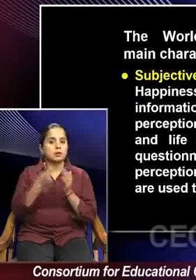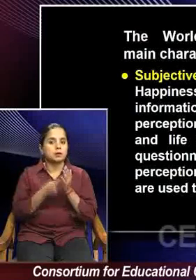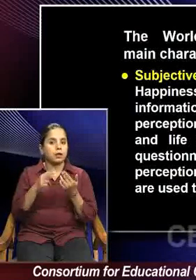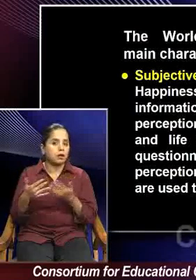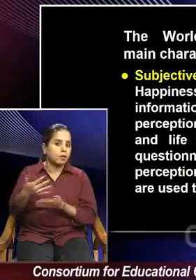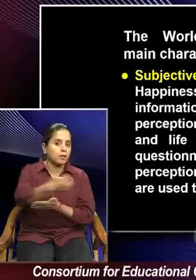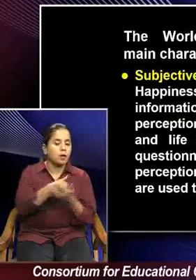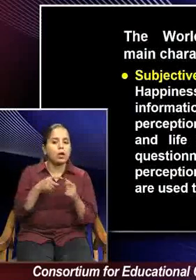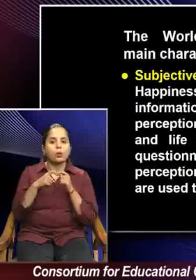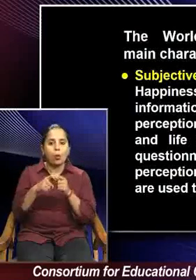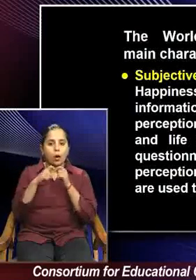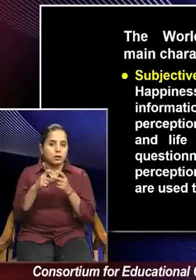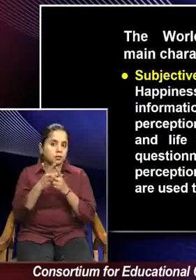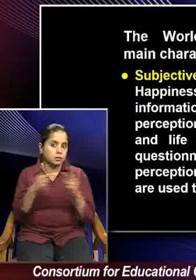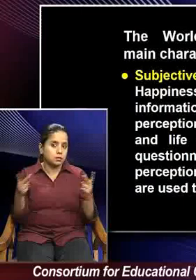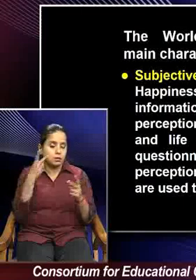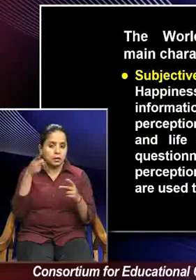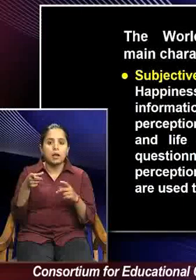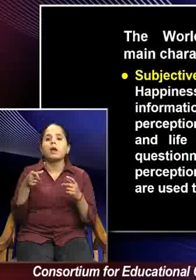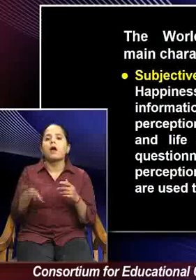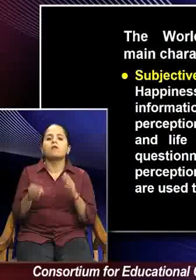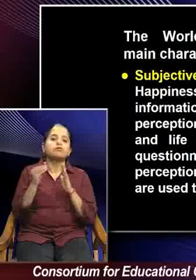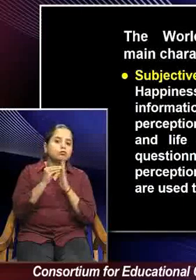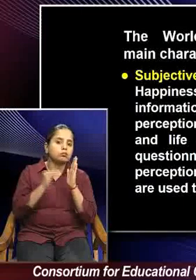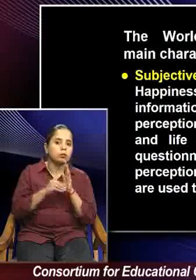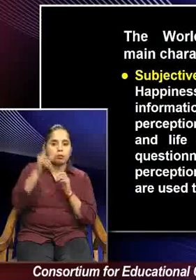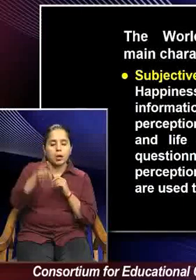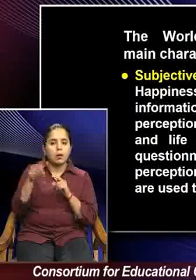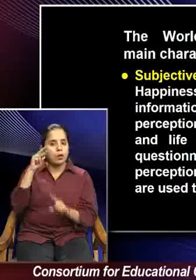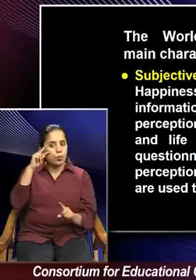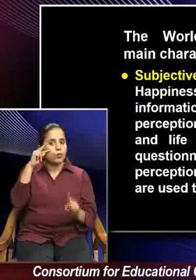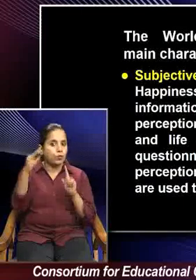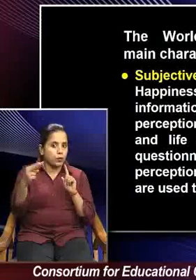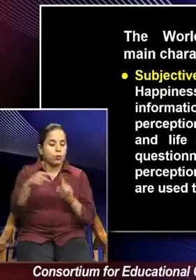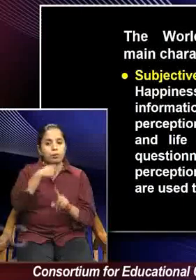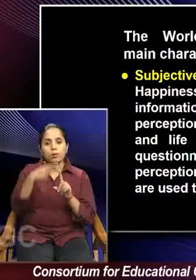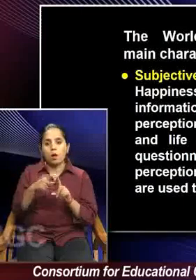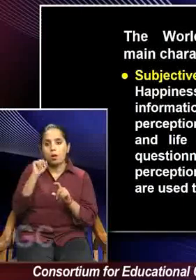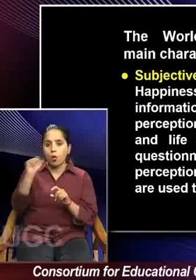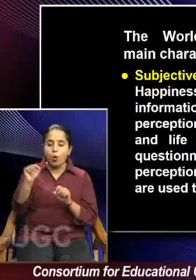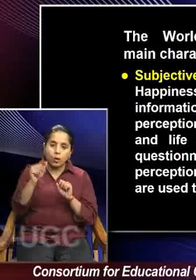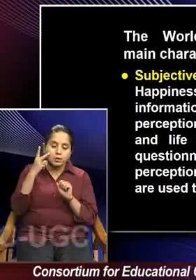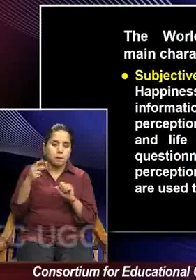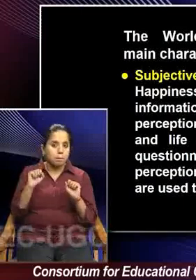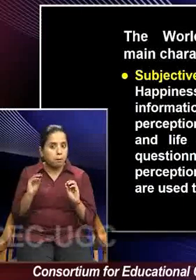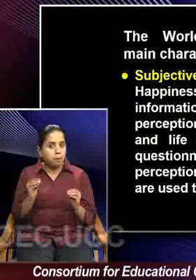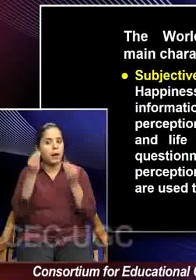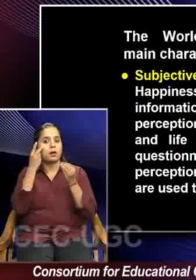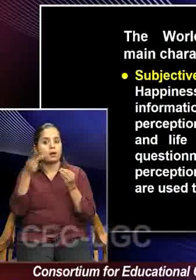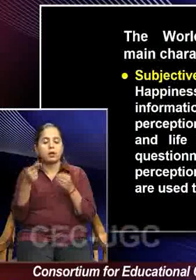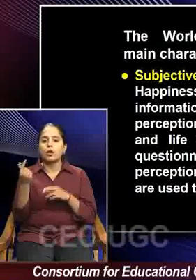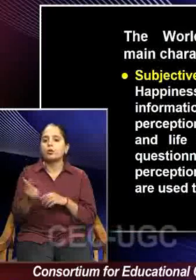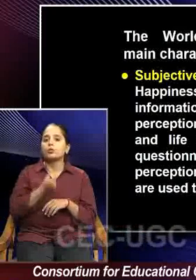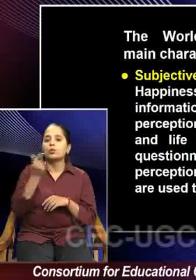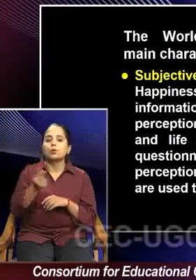the questionnaires that record people's perception of their own well-being are